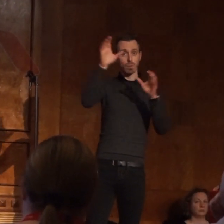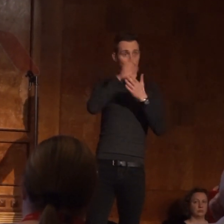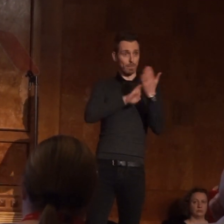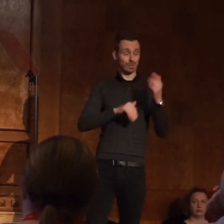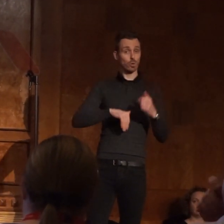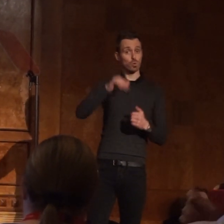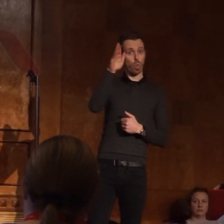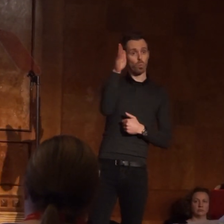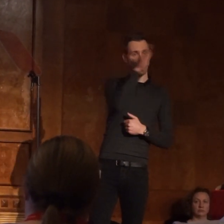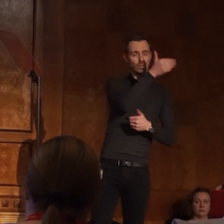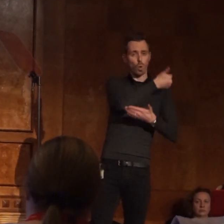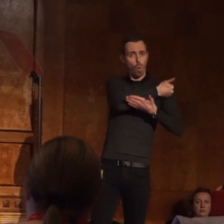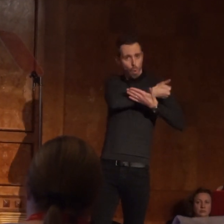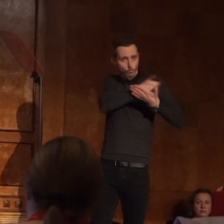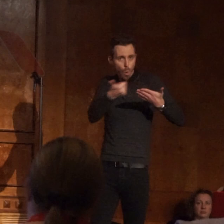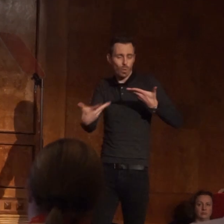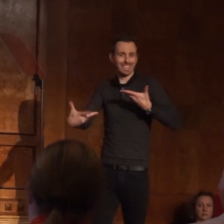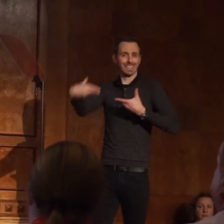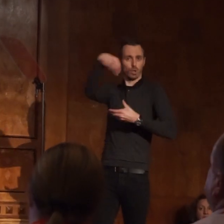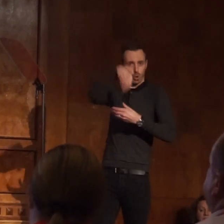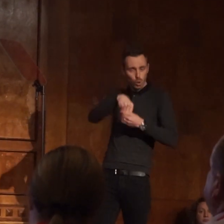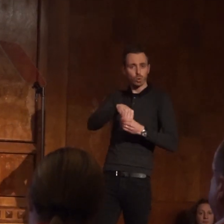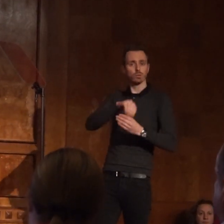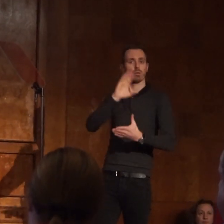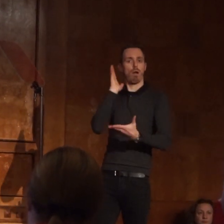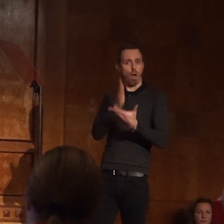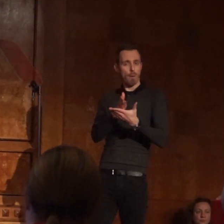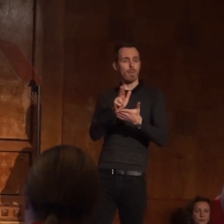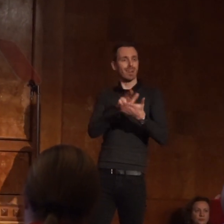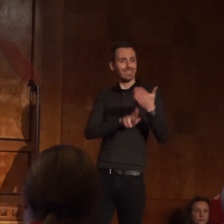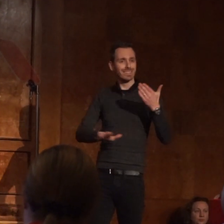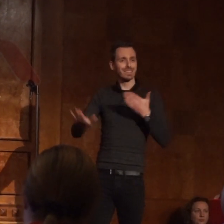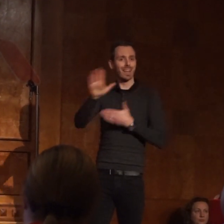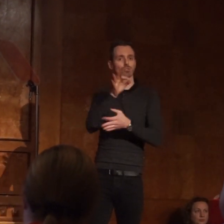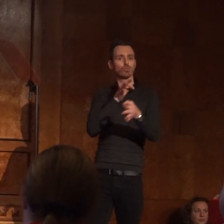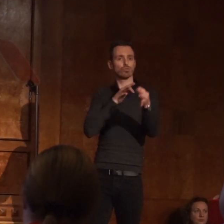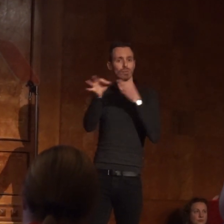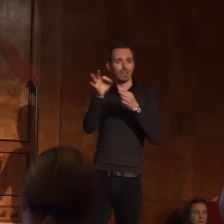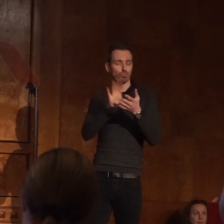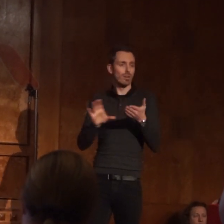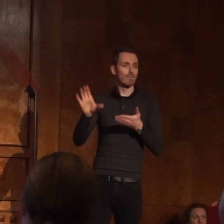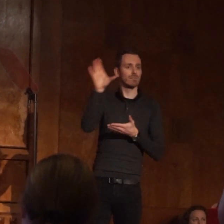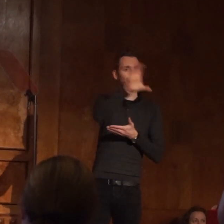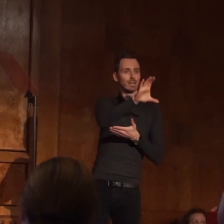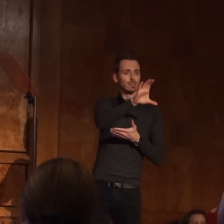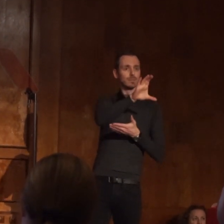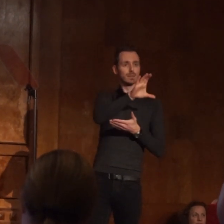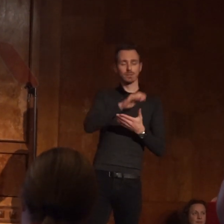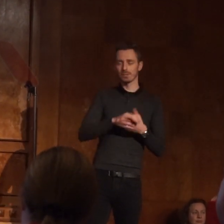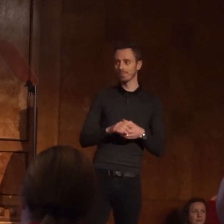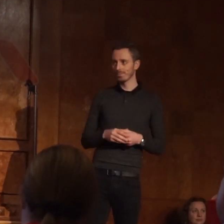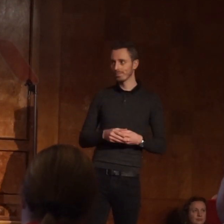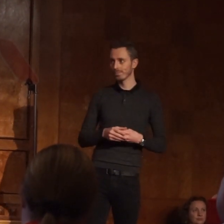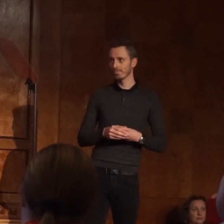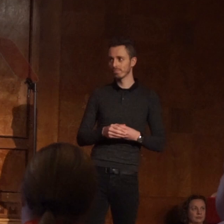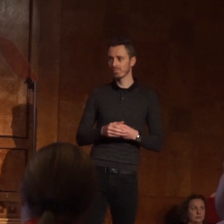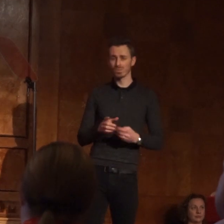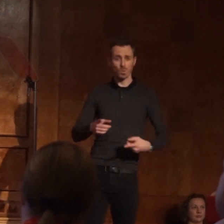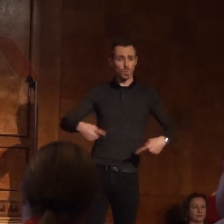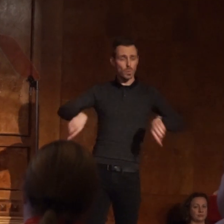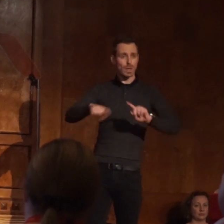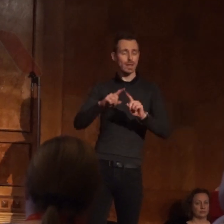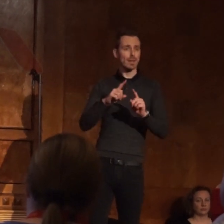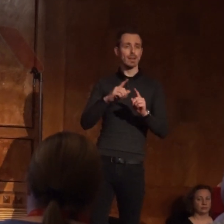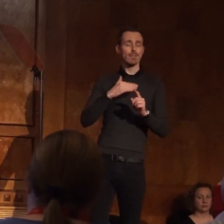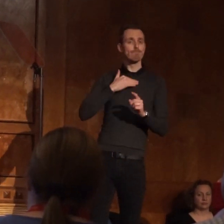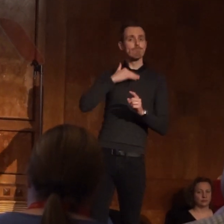be included in a genuine national strategy of investment. Everybody's fed up with the